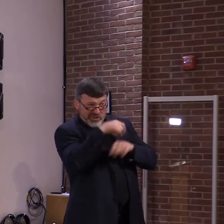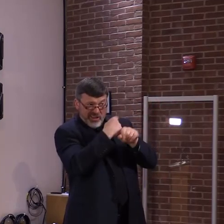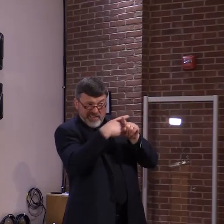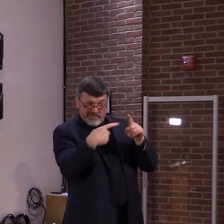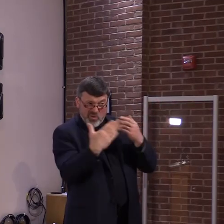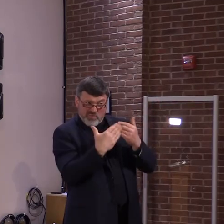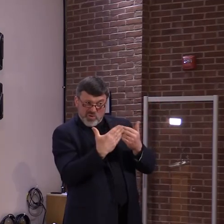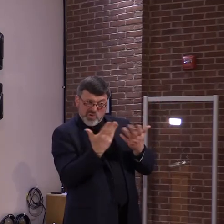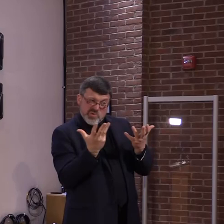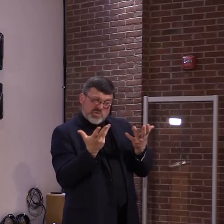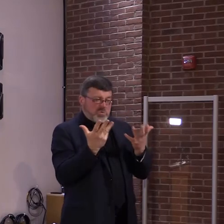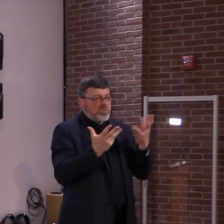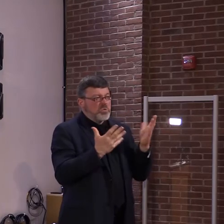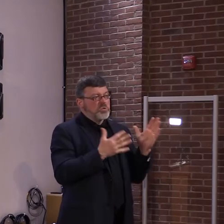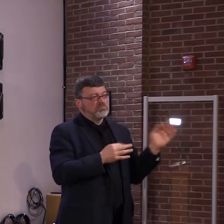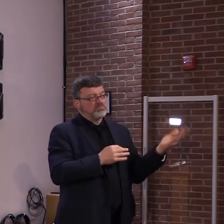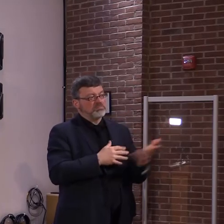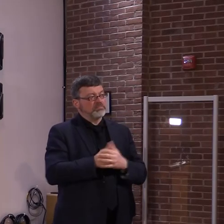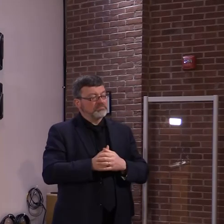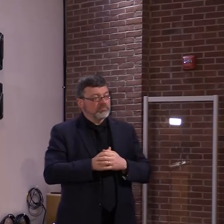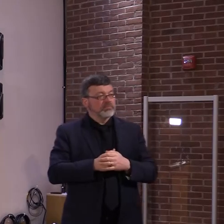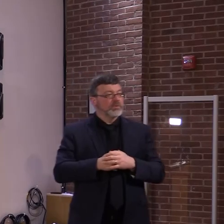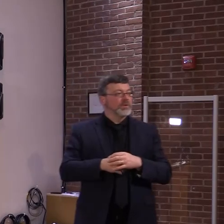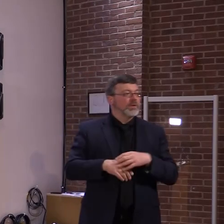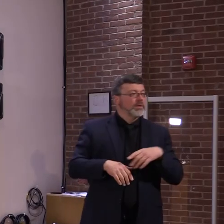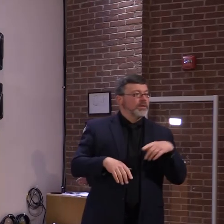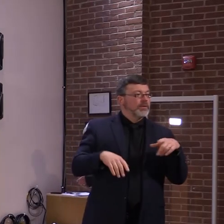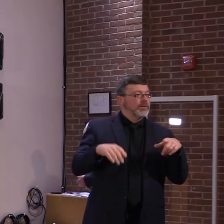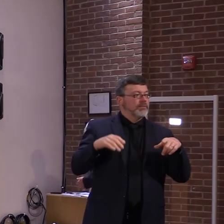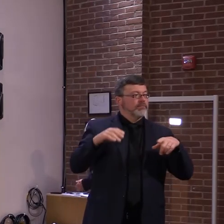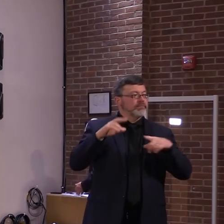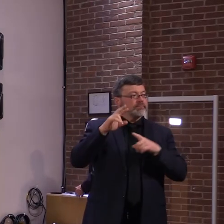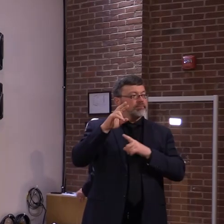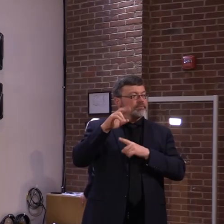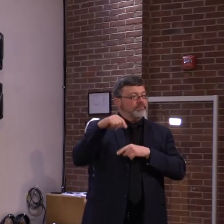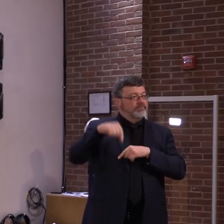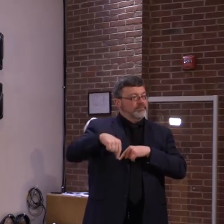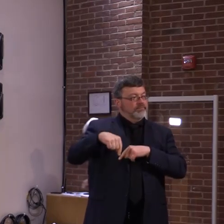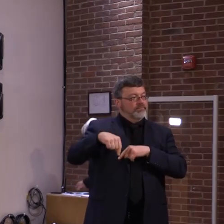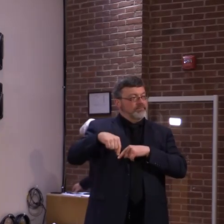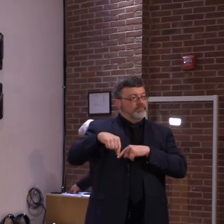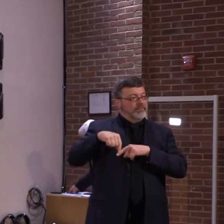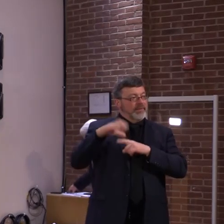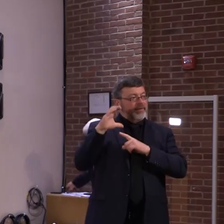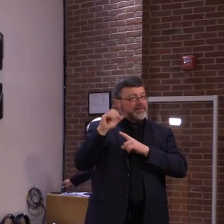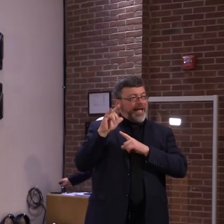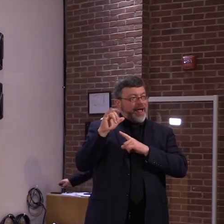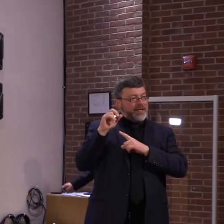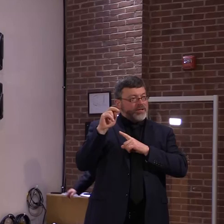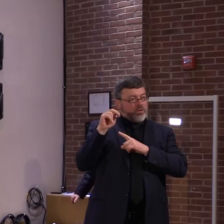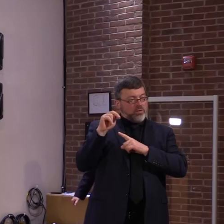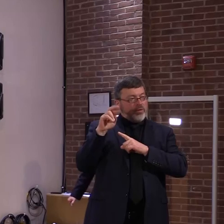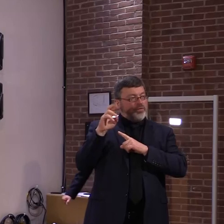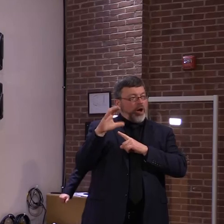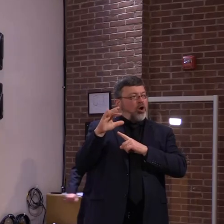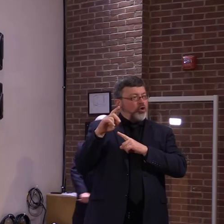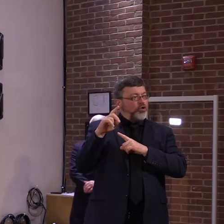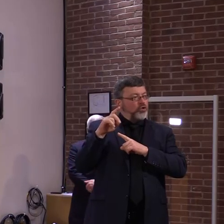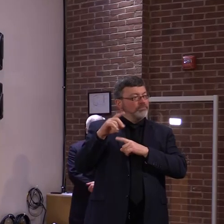Vermont has a lot of tourism when things are going well. And given